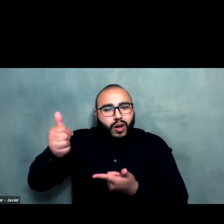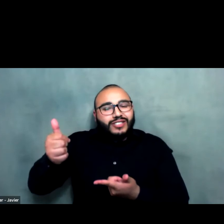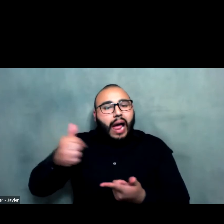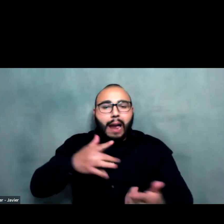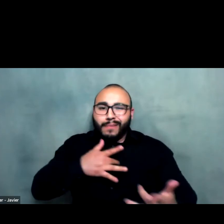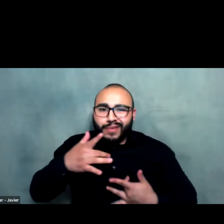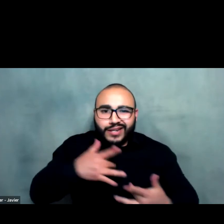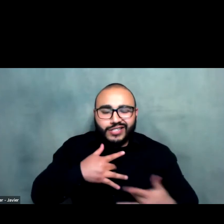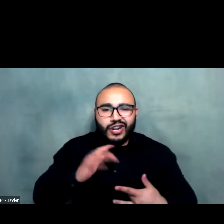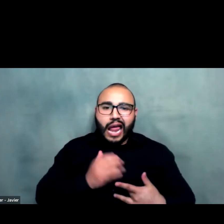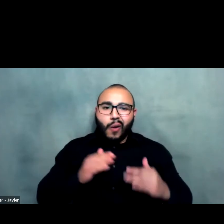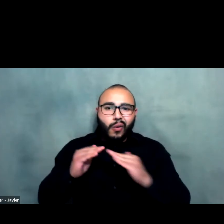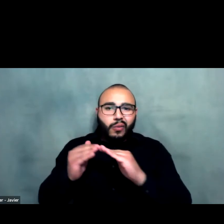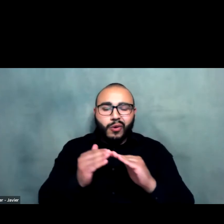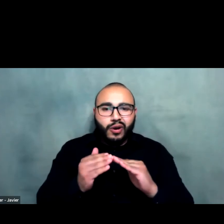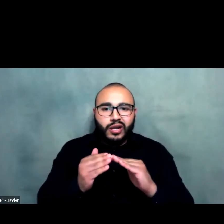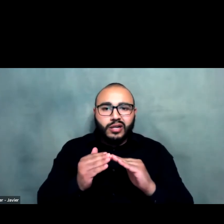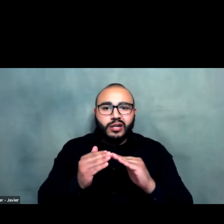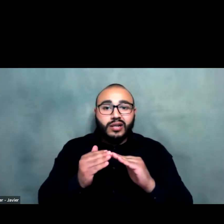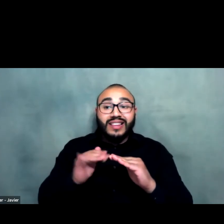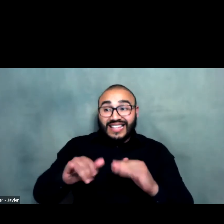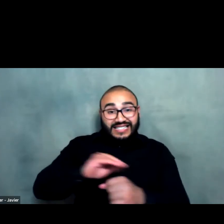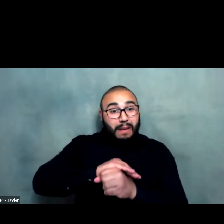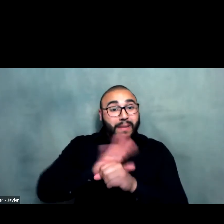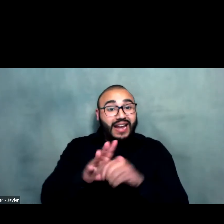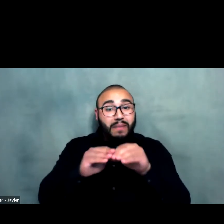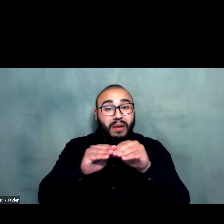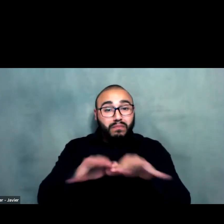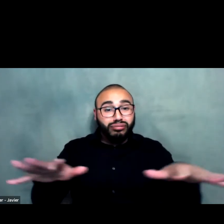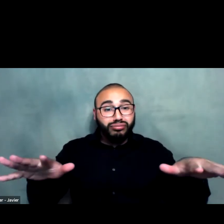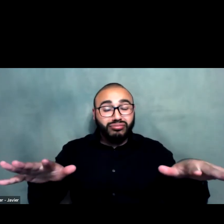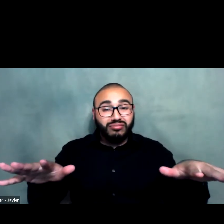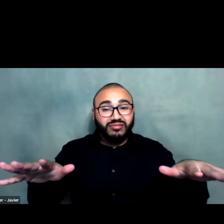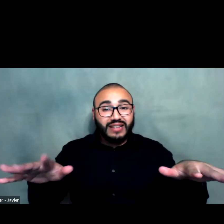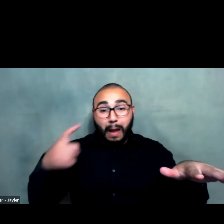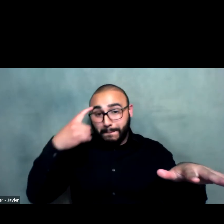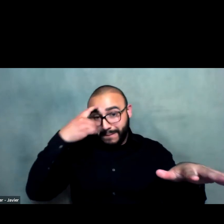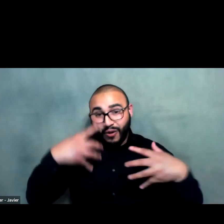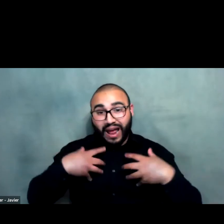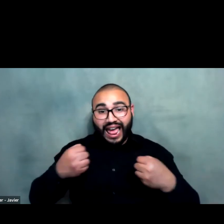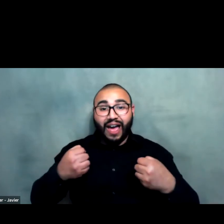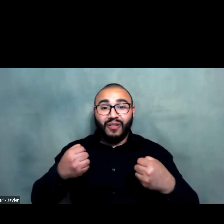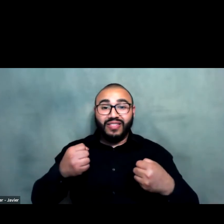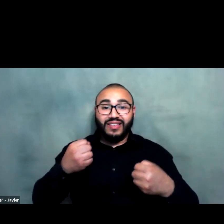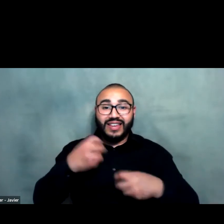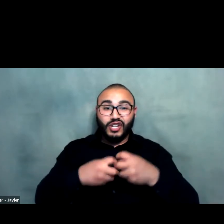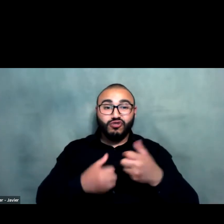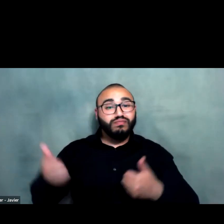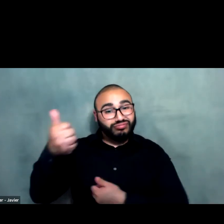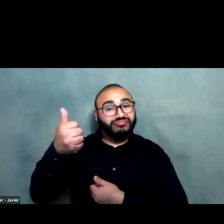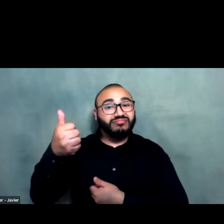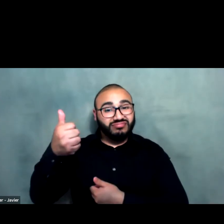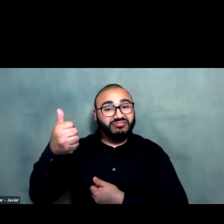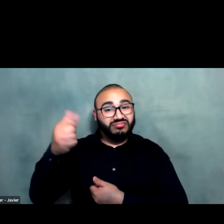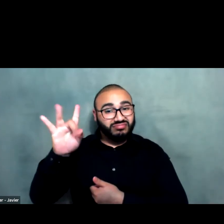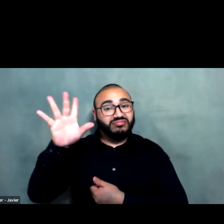for our community, is that through this pandemic, is the mental health issue. So for students,